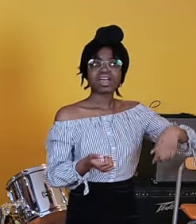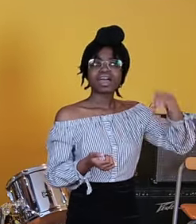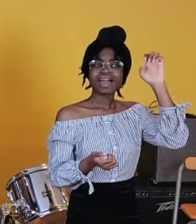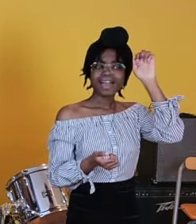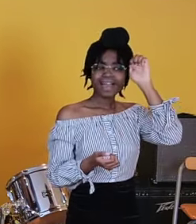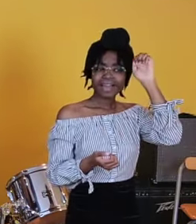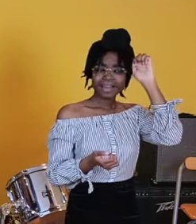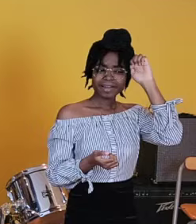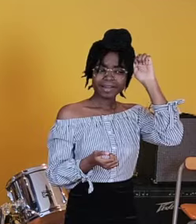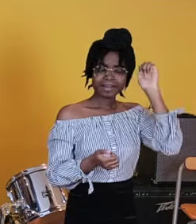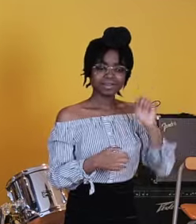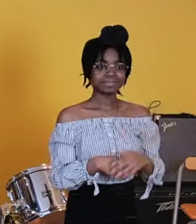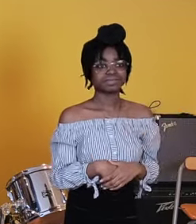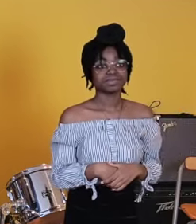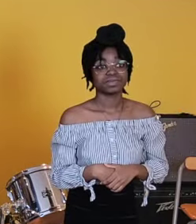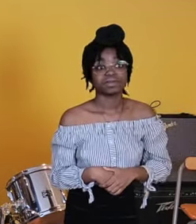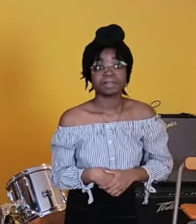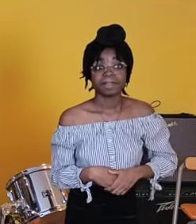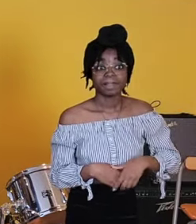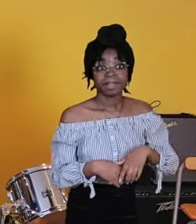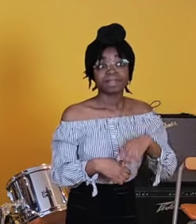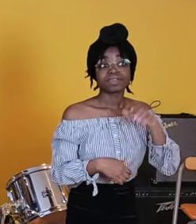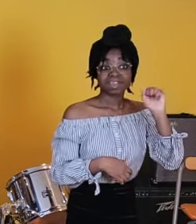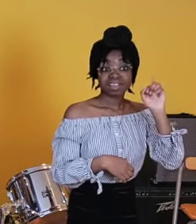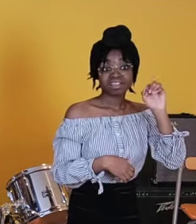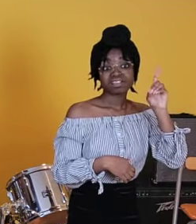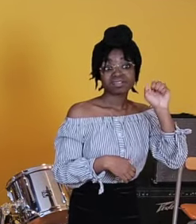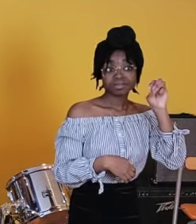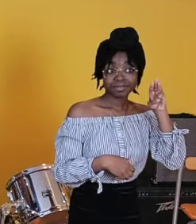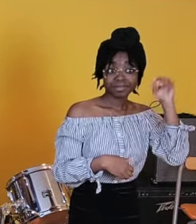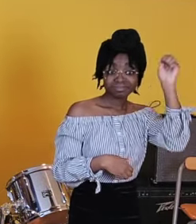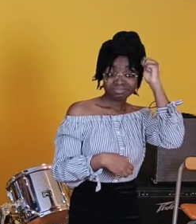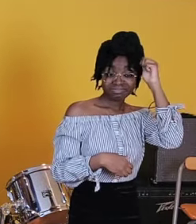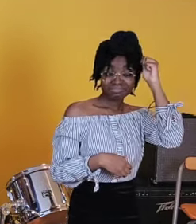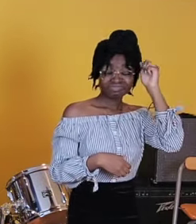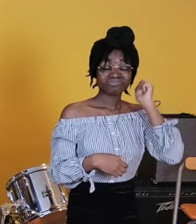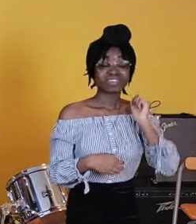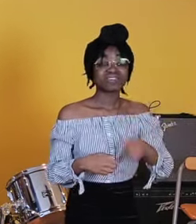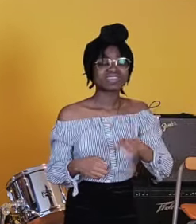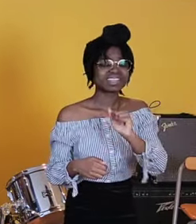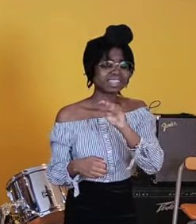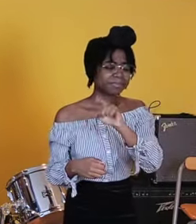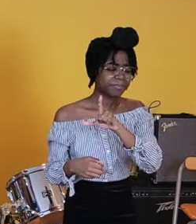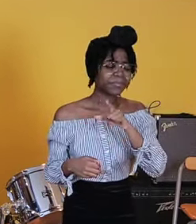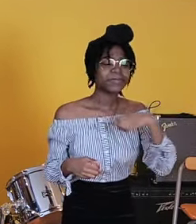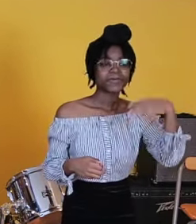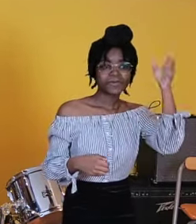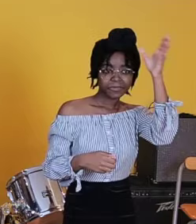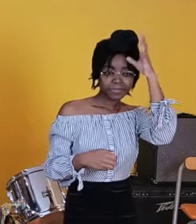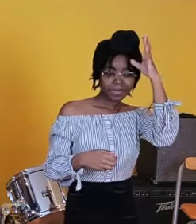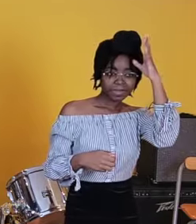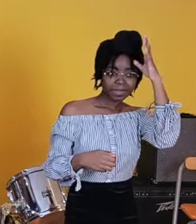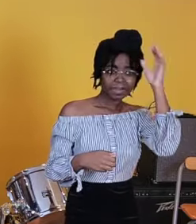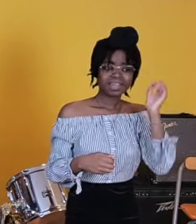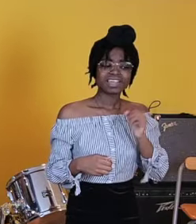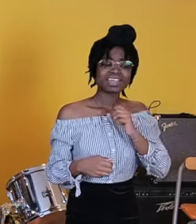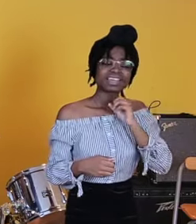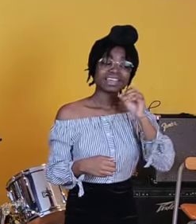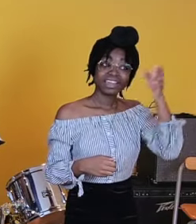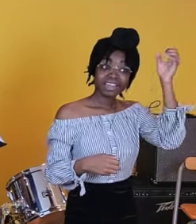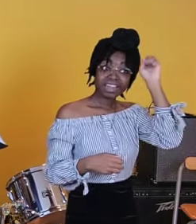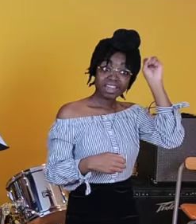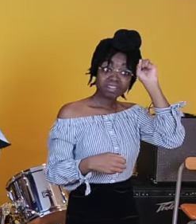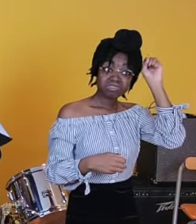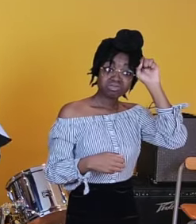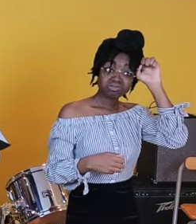Adam. Adam was his father, and Adam was unique as a father. What do I mean by that?